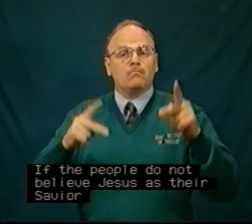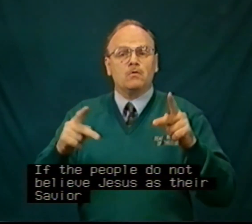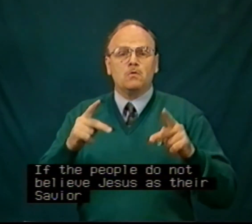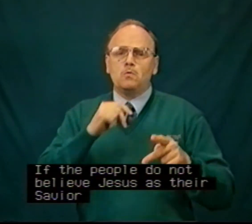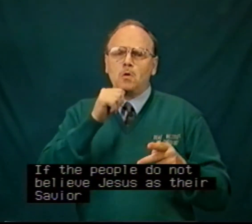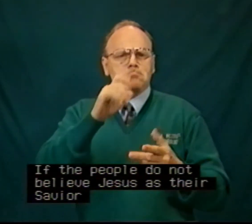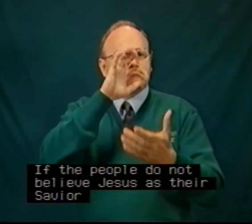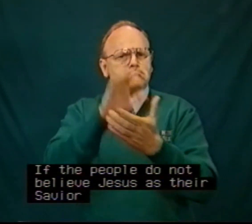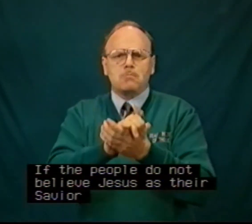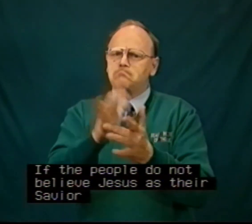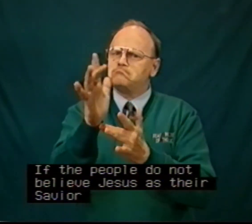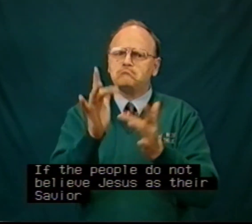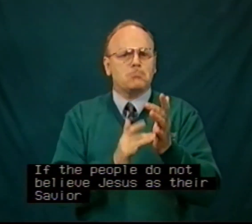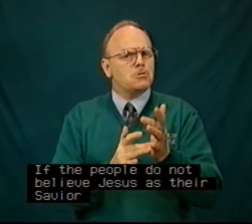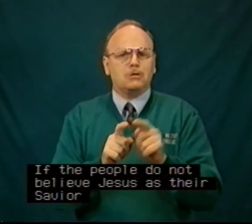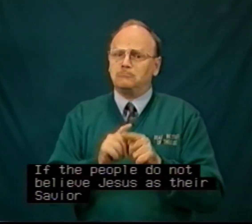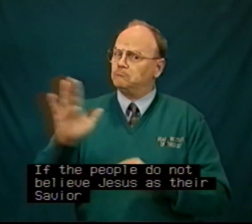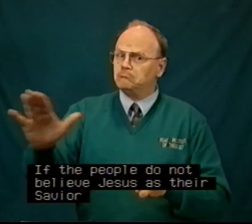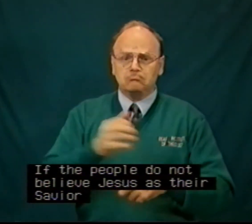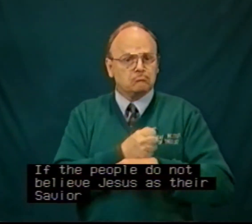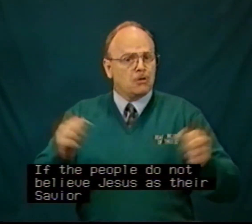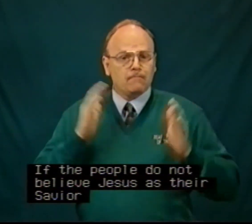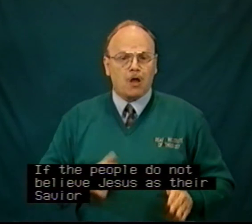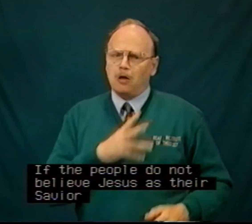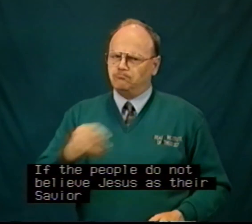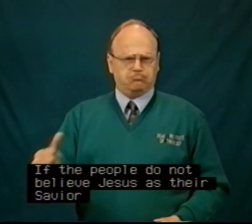If the people do not believe in Jesus as their Savior